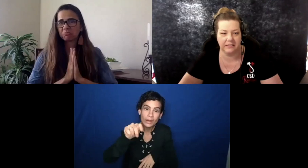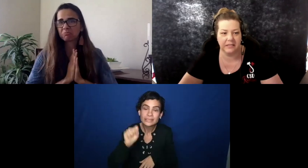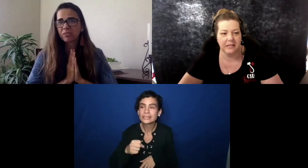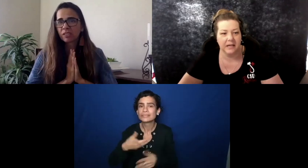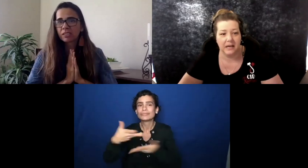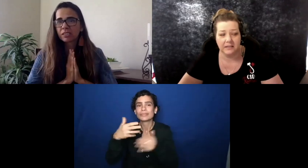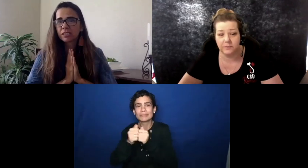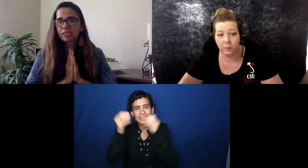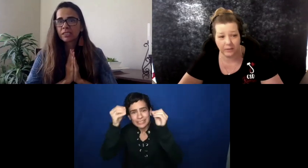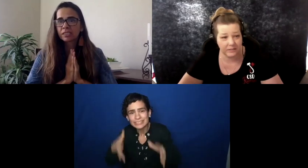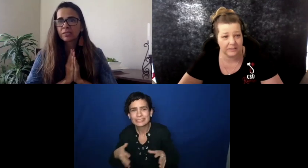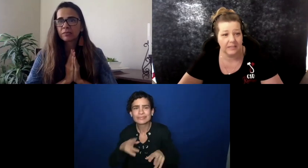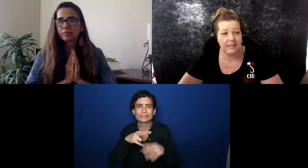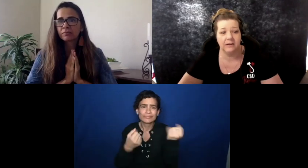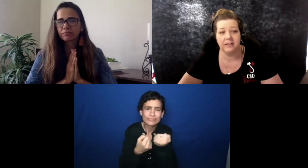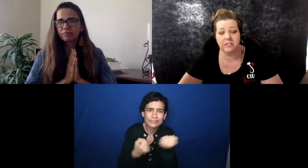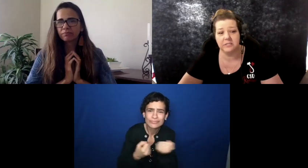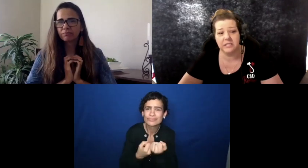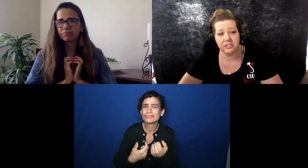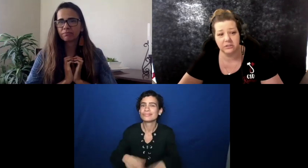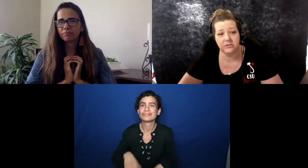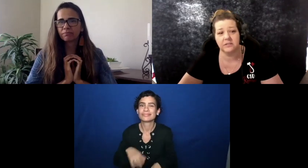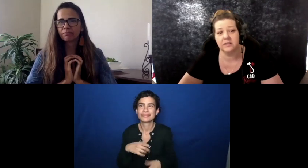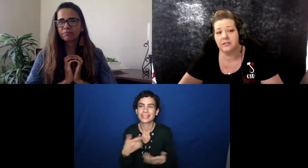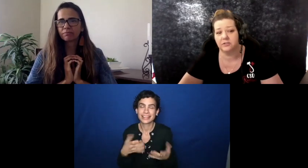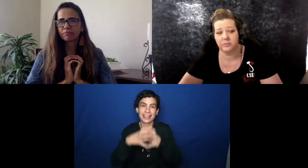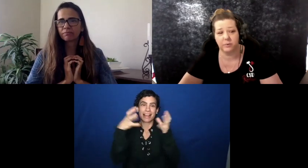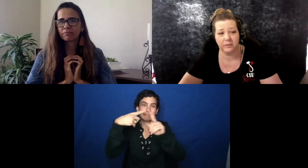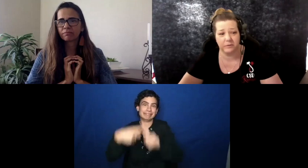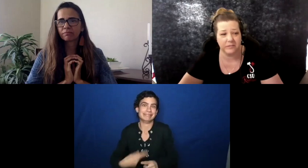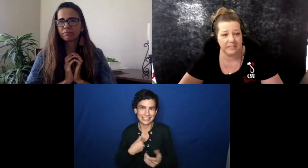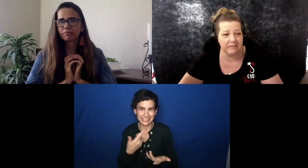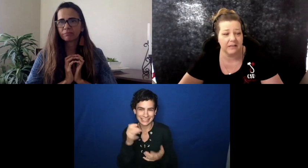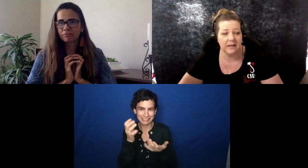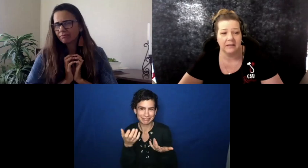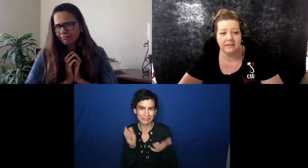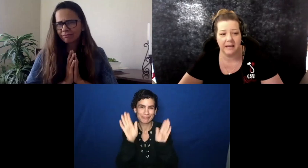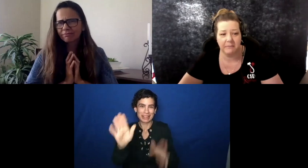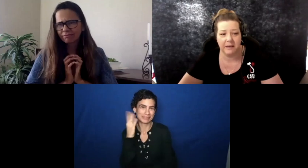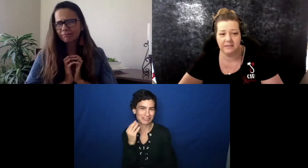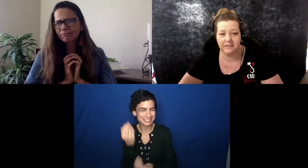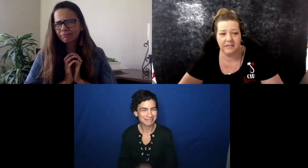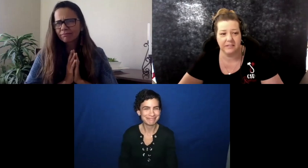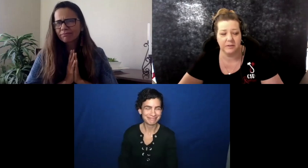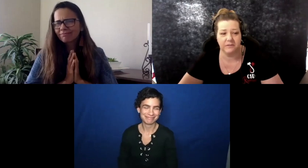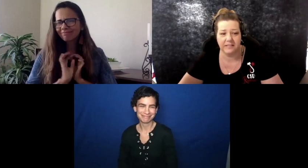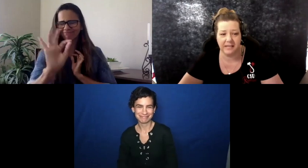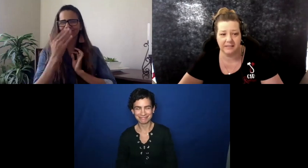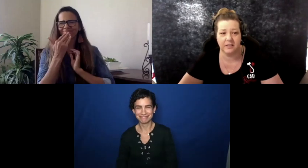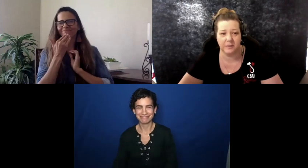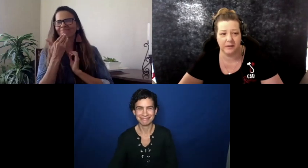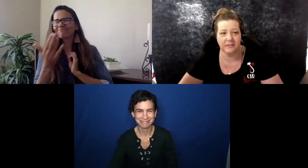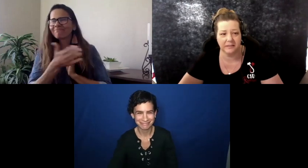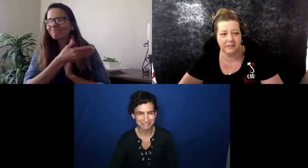things. Sports, interaction with teachers, extra support that we've received, a lot of positivity. It's been a